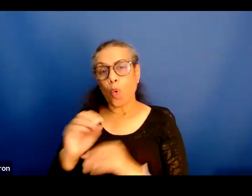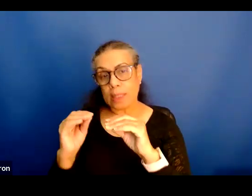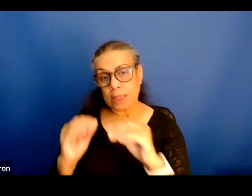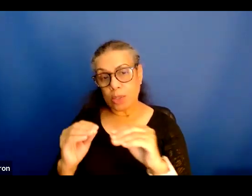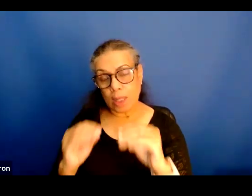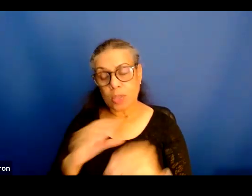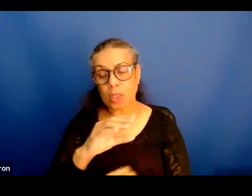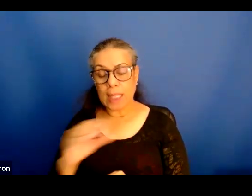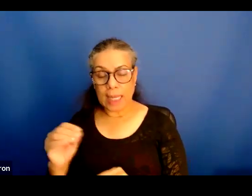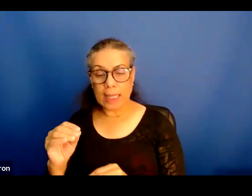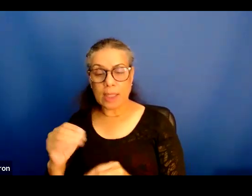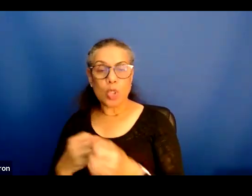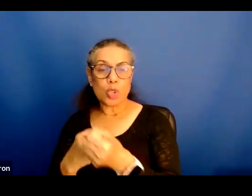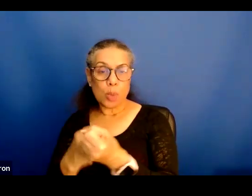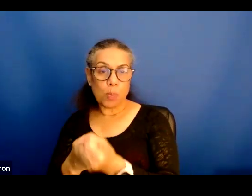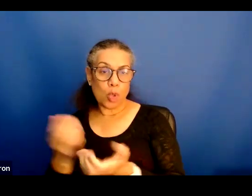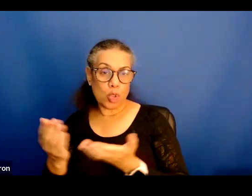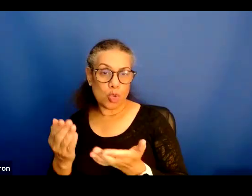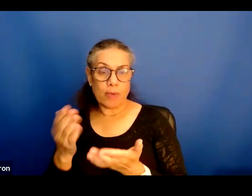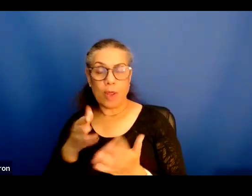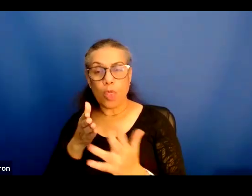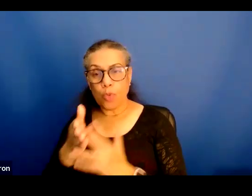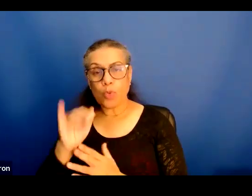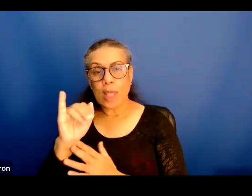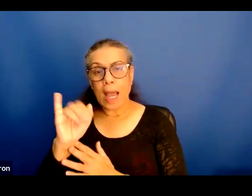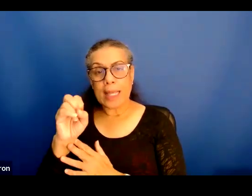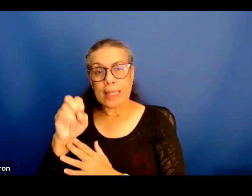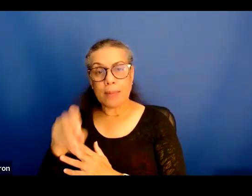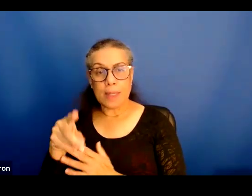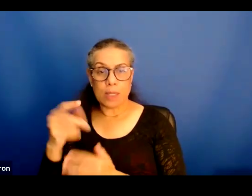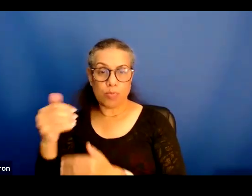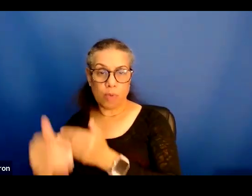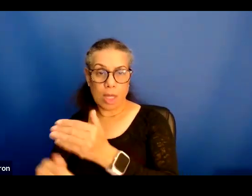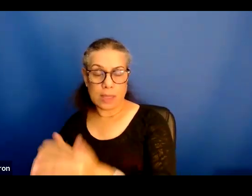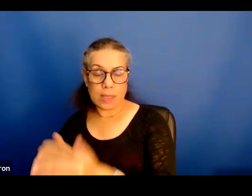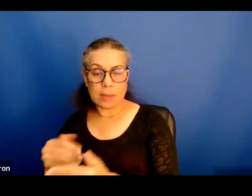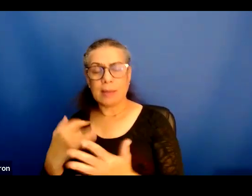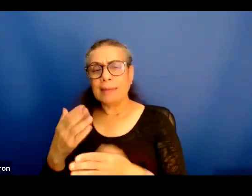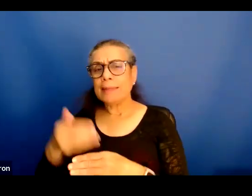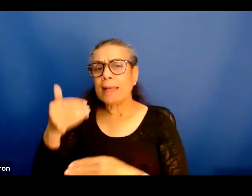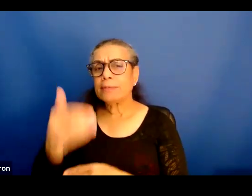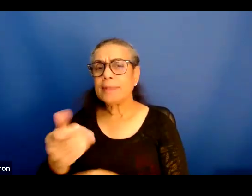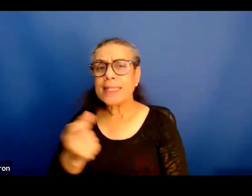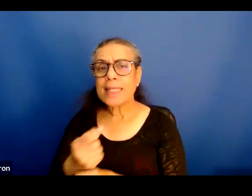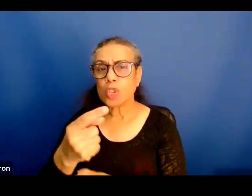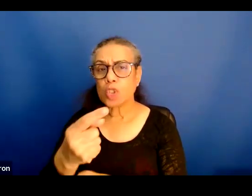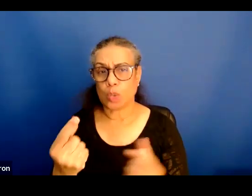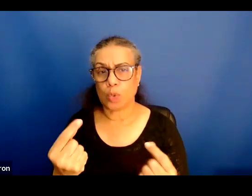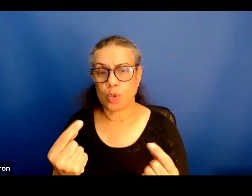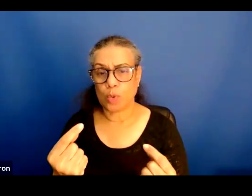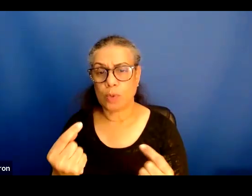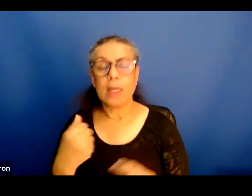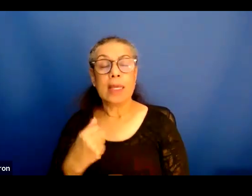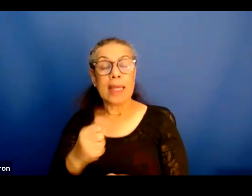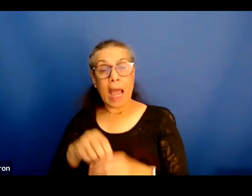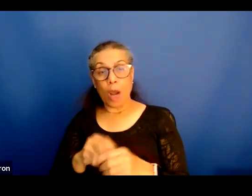our enhanced supports and services through our IEP process as well. Where are we going for next year? Our advancing 3